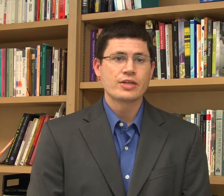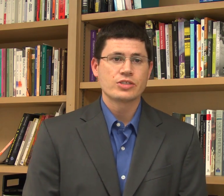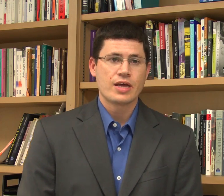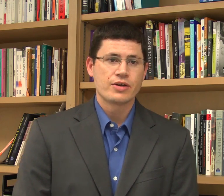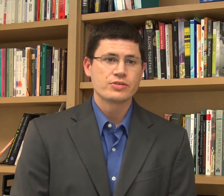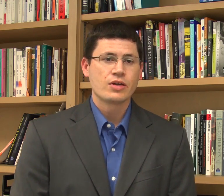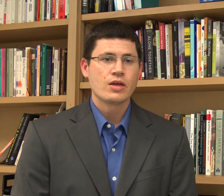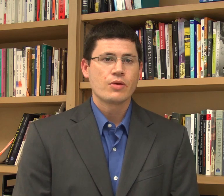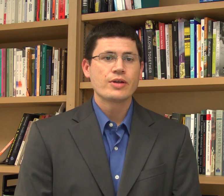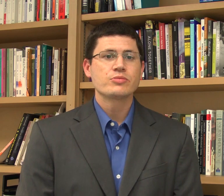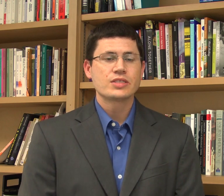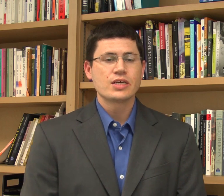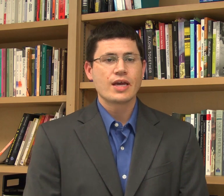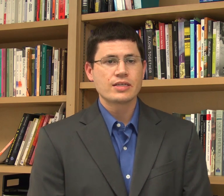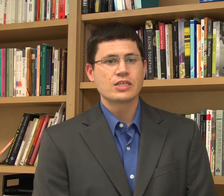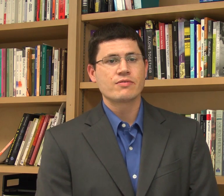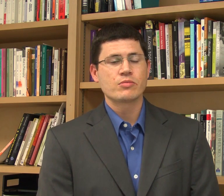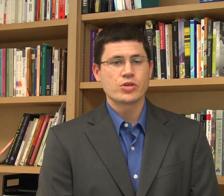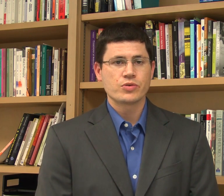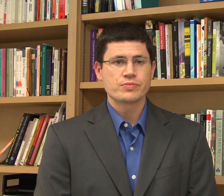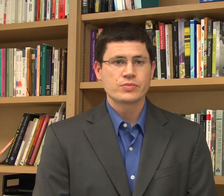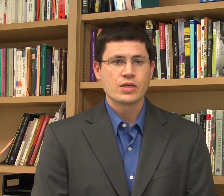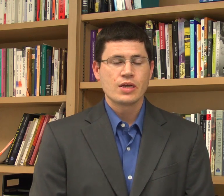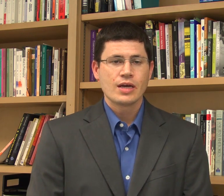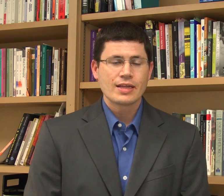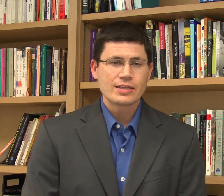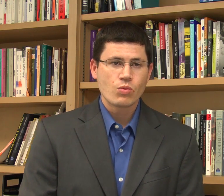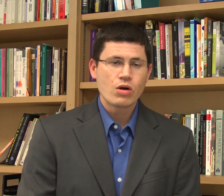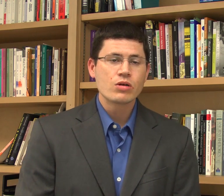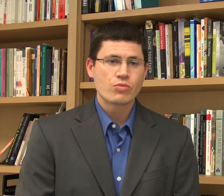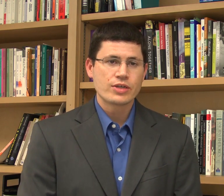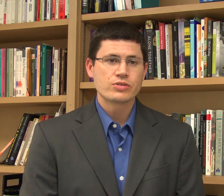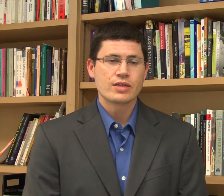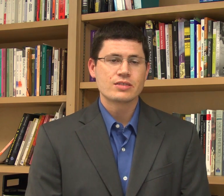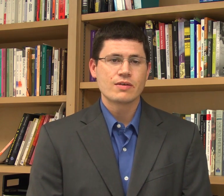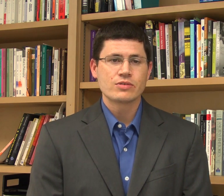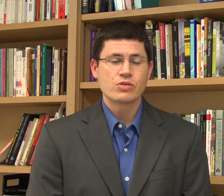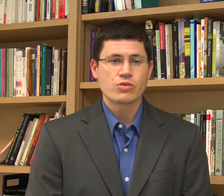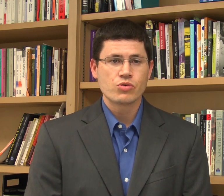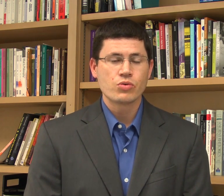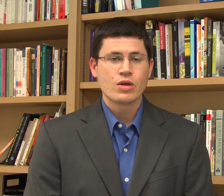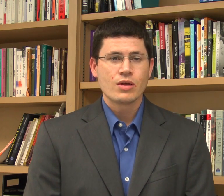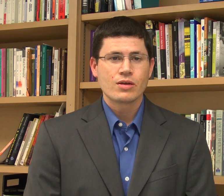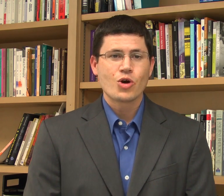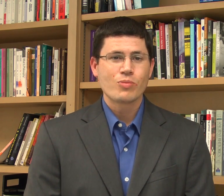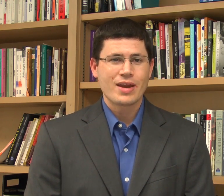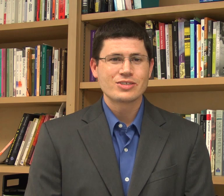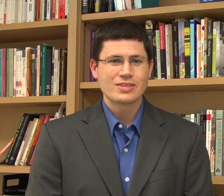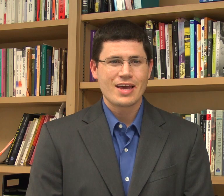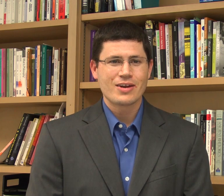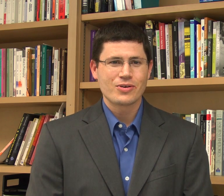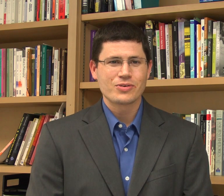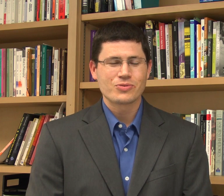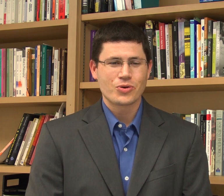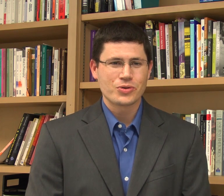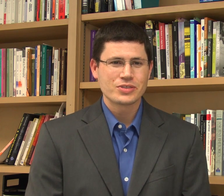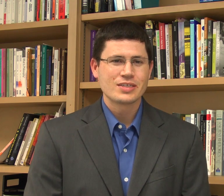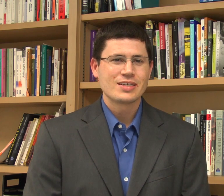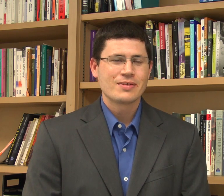co-managing editors, Rachel Mazik and Stephen Lemieux. I'd like to welcome Rachel and Stephen to their new co-managing editor roles,